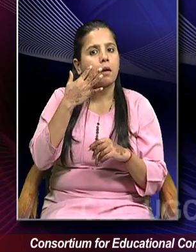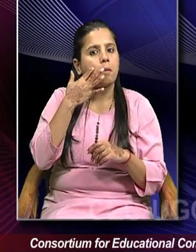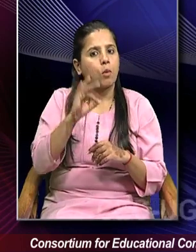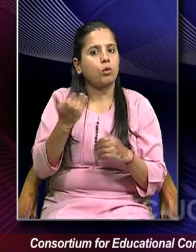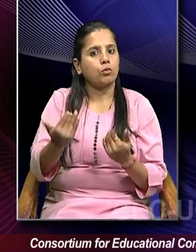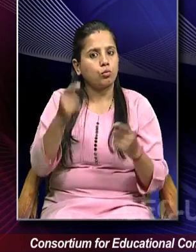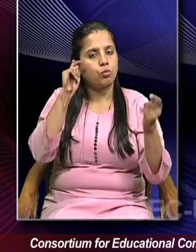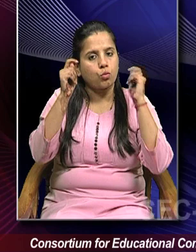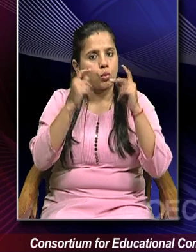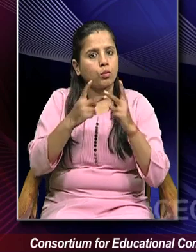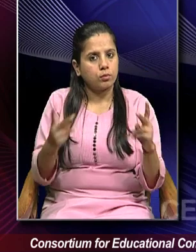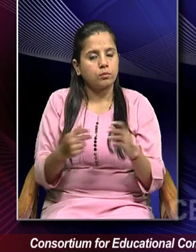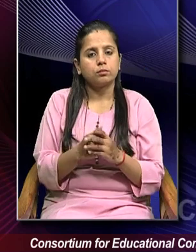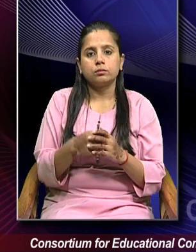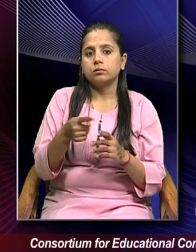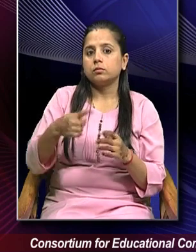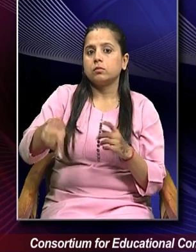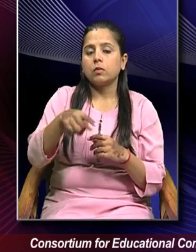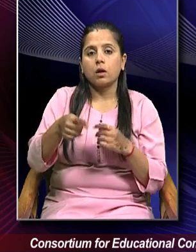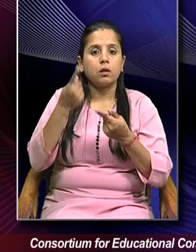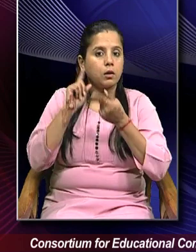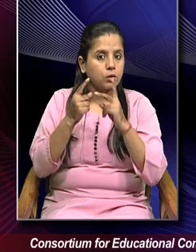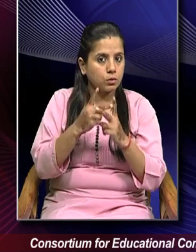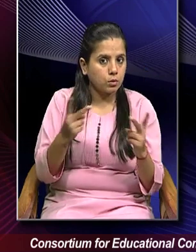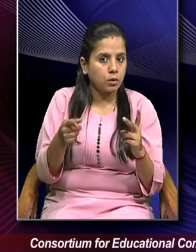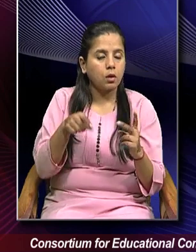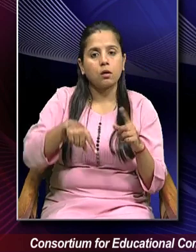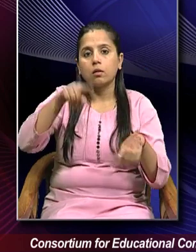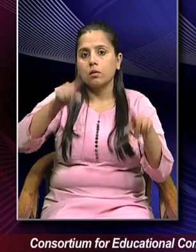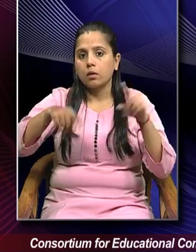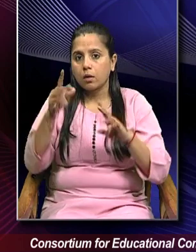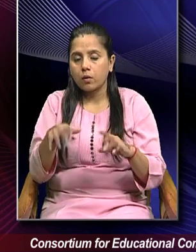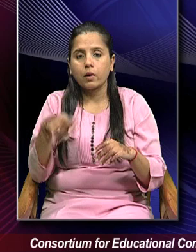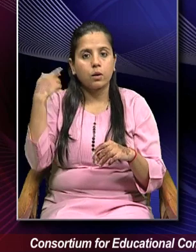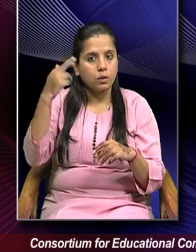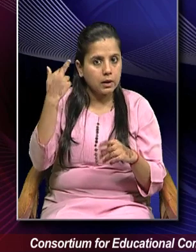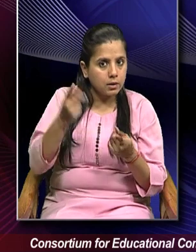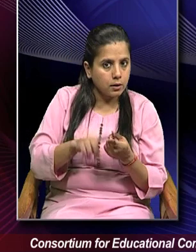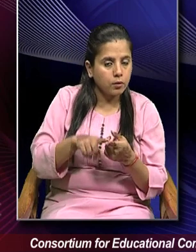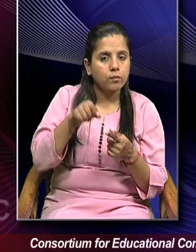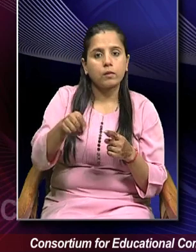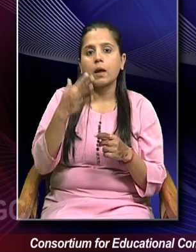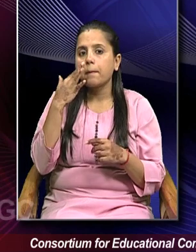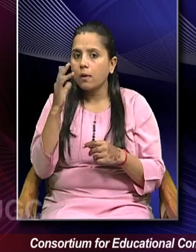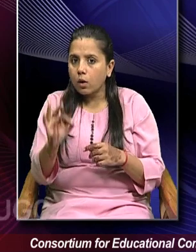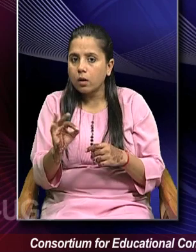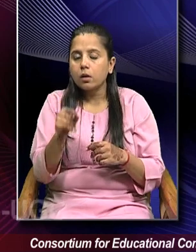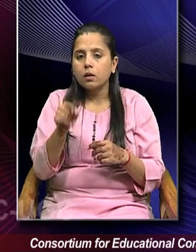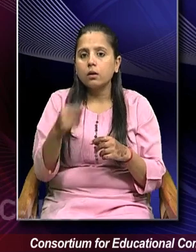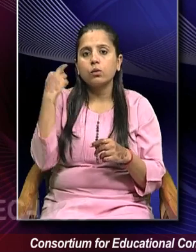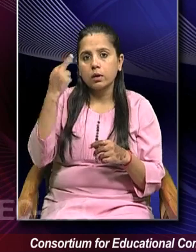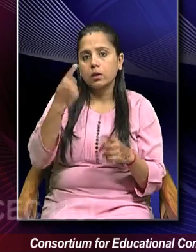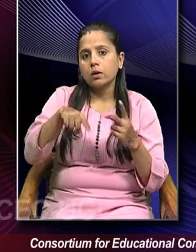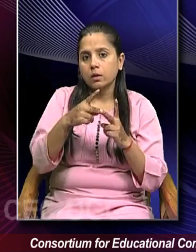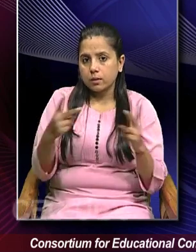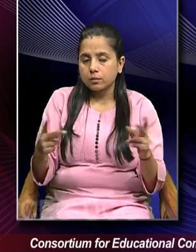role. And historians, they have talked about the varying causings and the importance of these causes in their